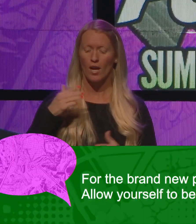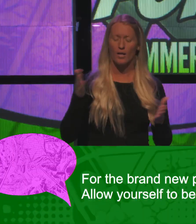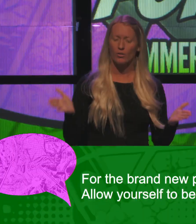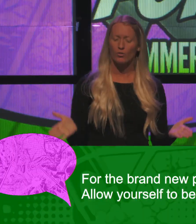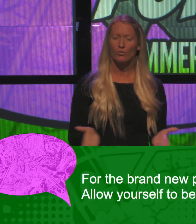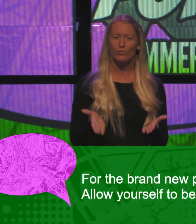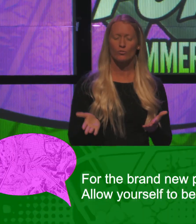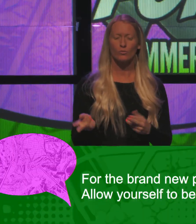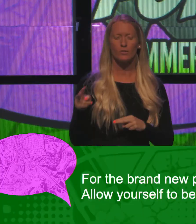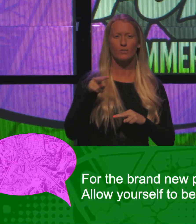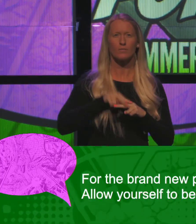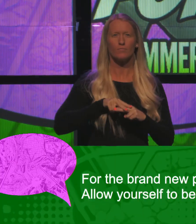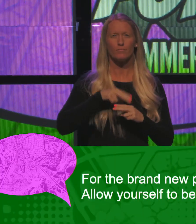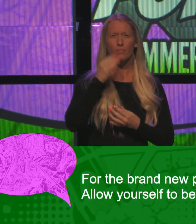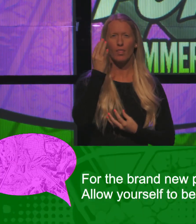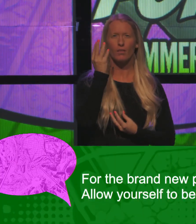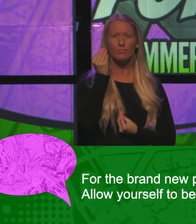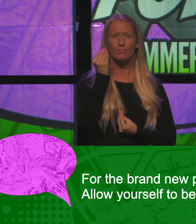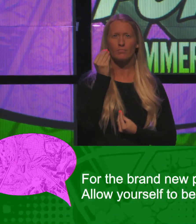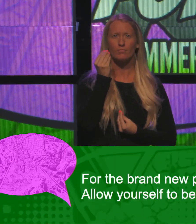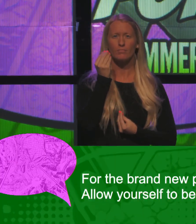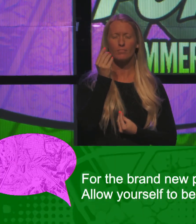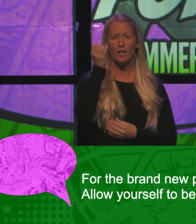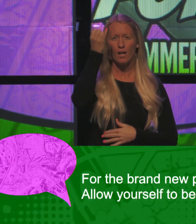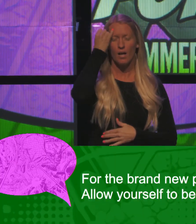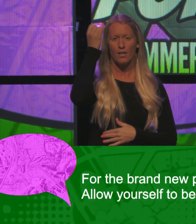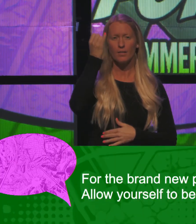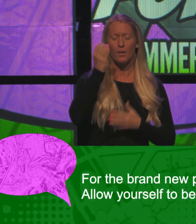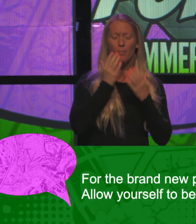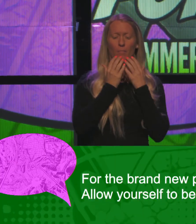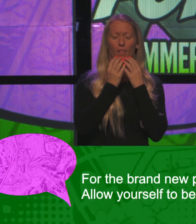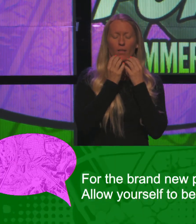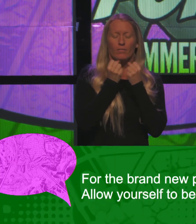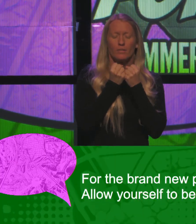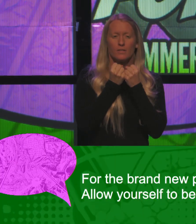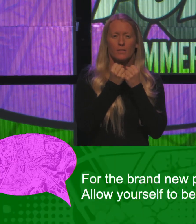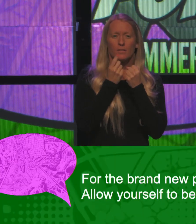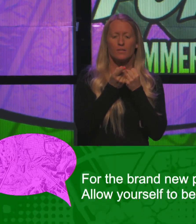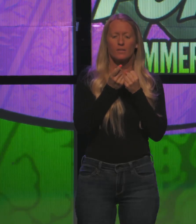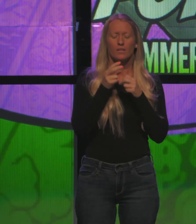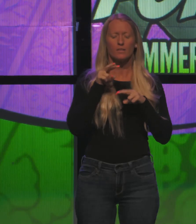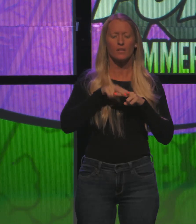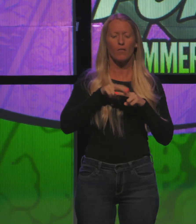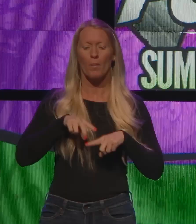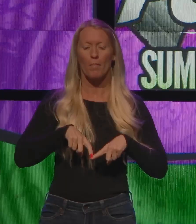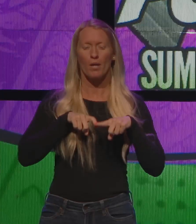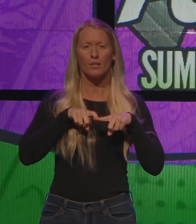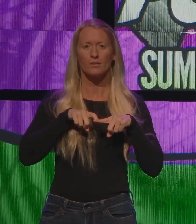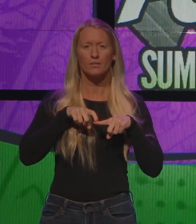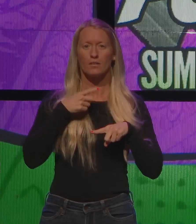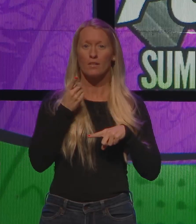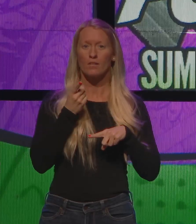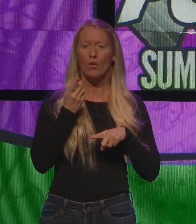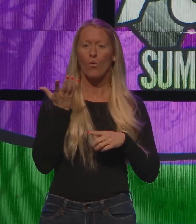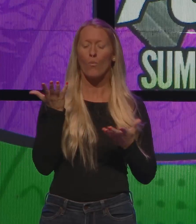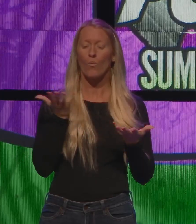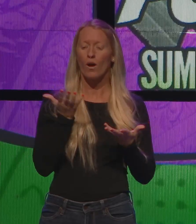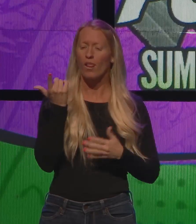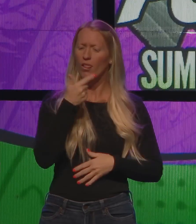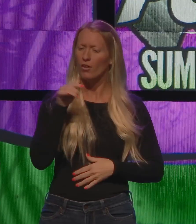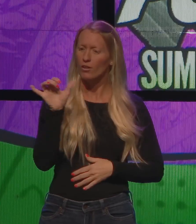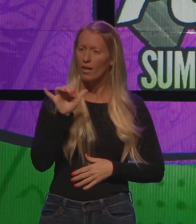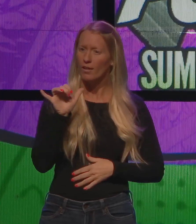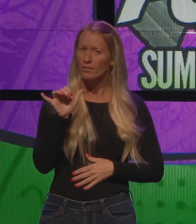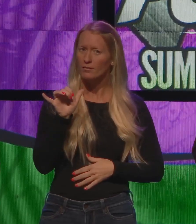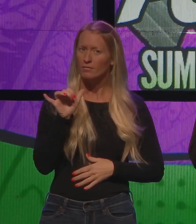of belovedness. I encourage you to sit with and to pause. What might that look like? It would look like this: to sit